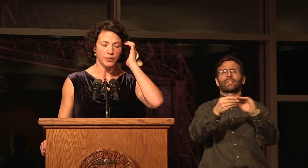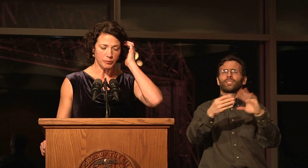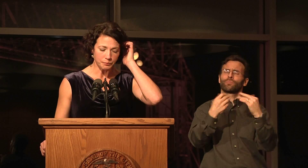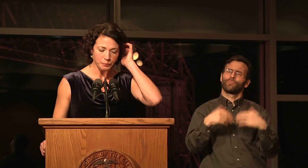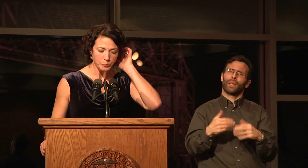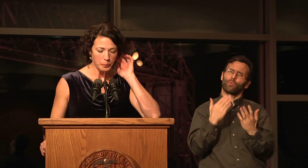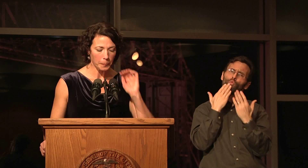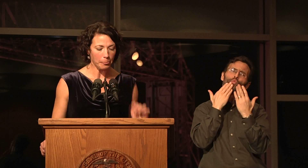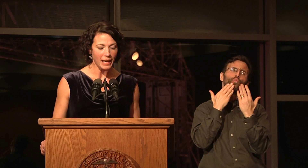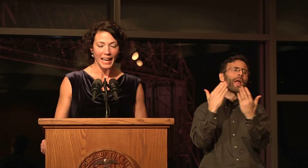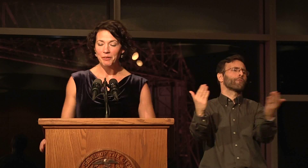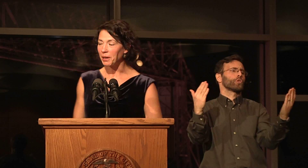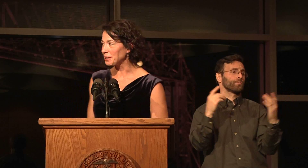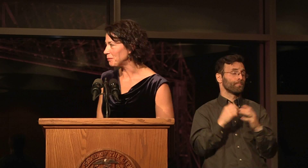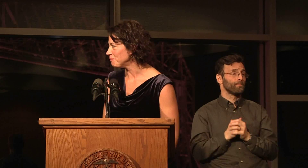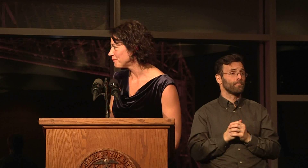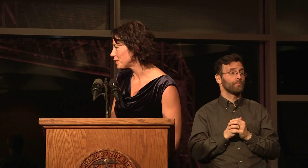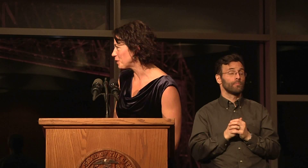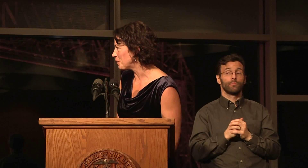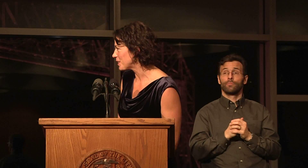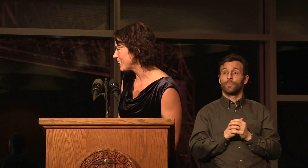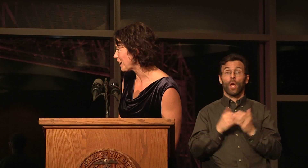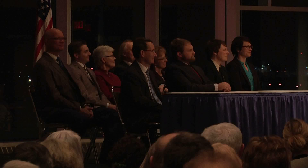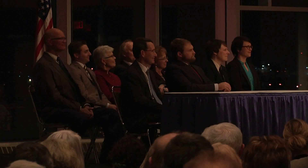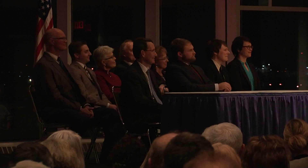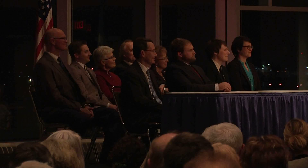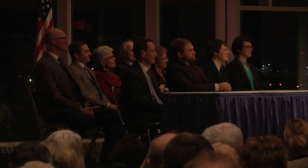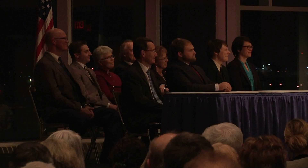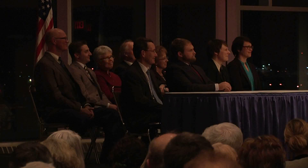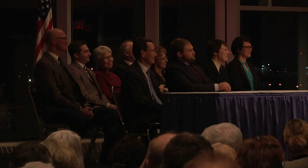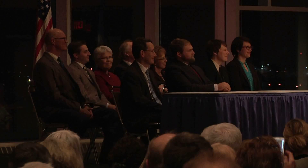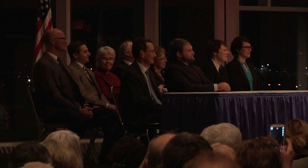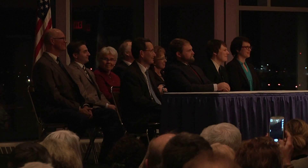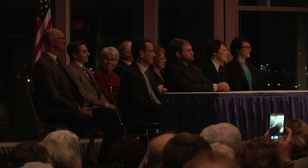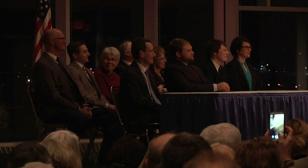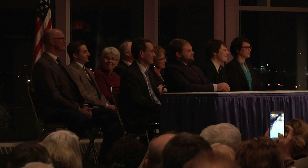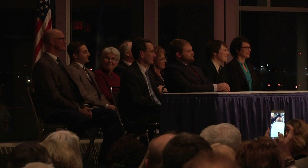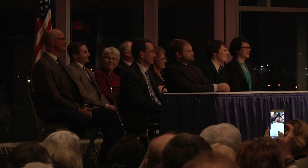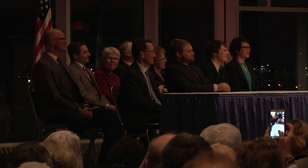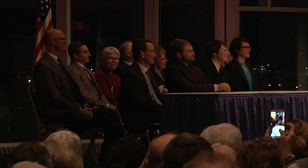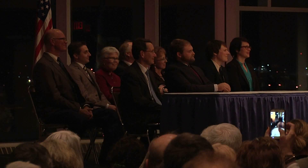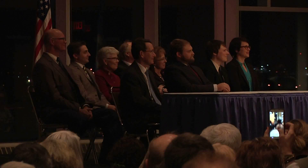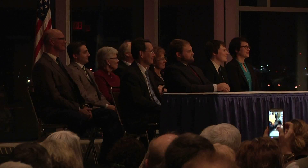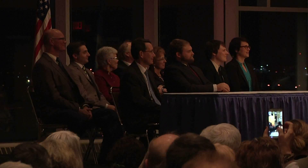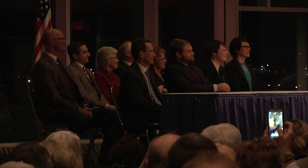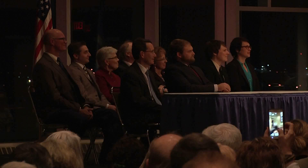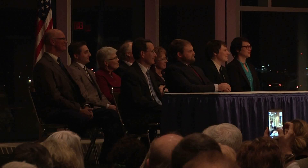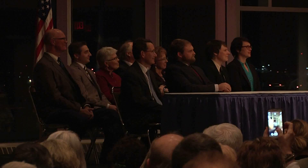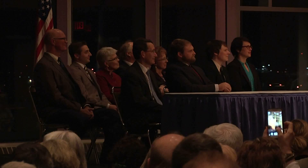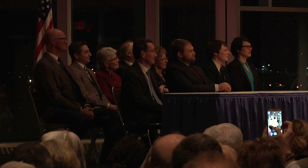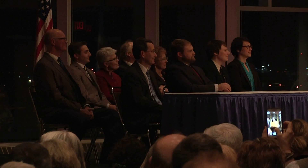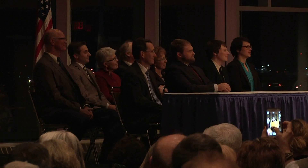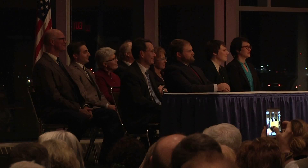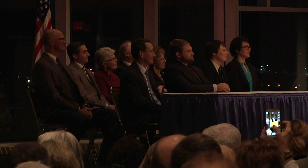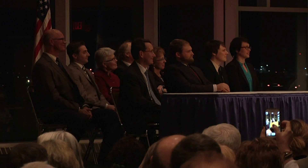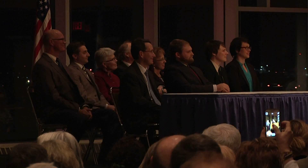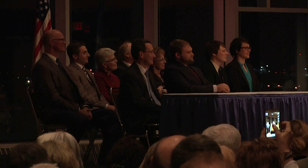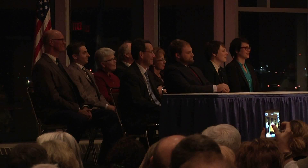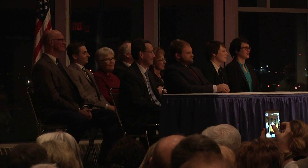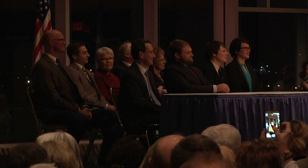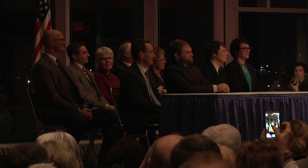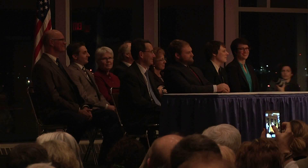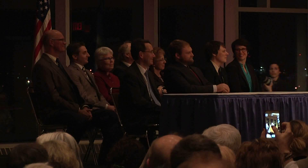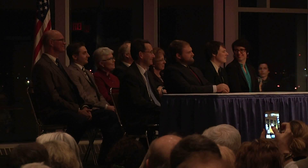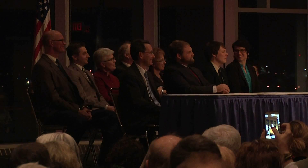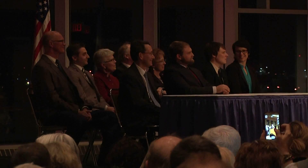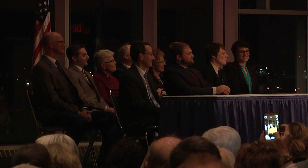very grateful. And welcome to new City Councilors, and to those who signed up for another run,